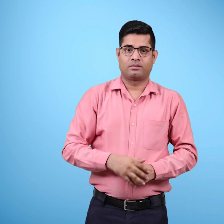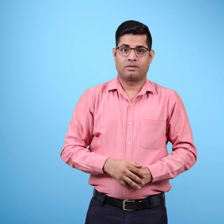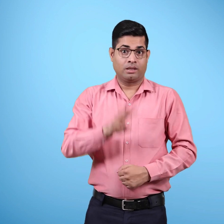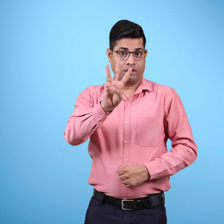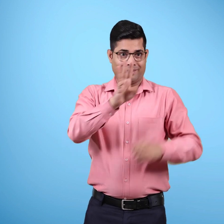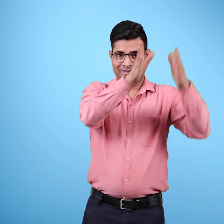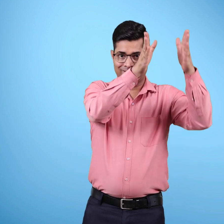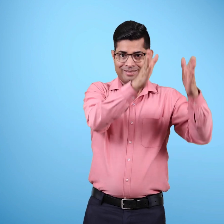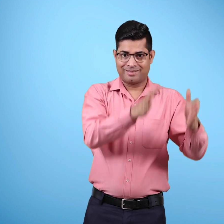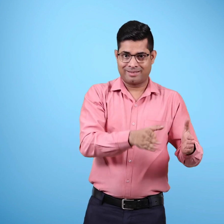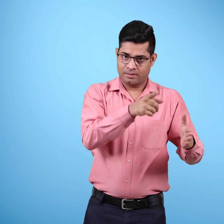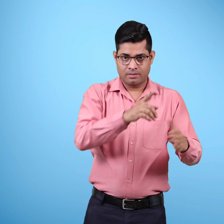column 3